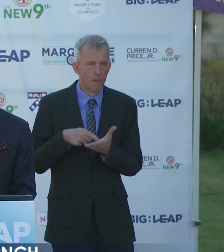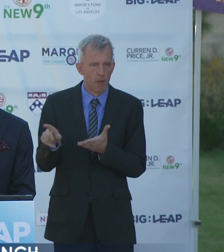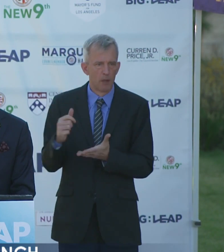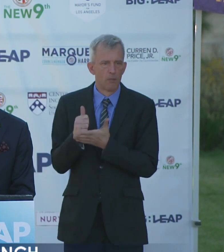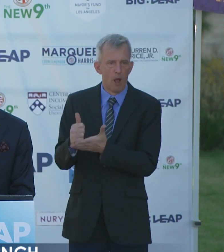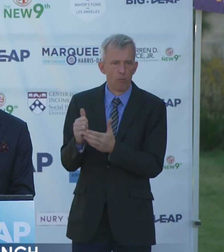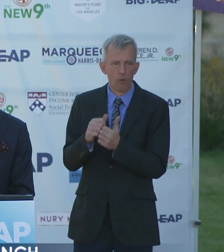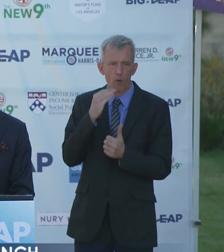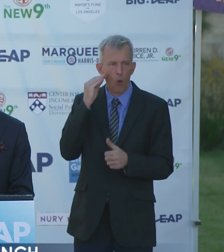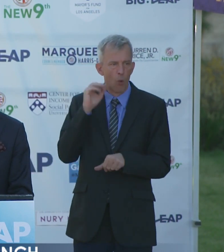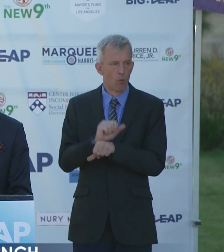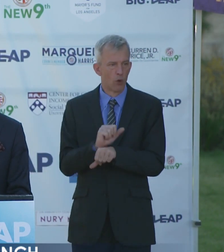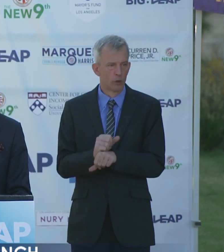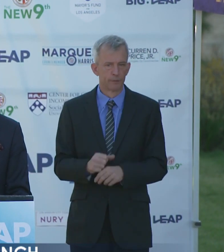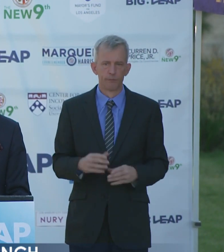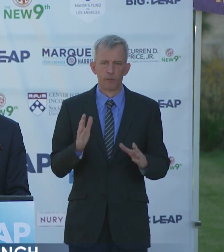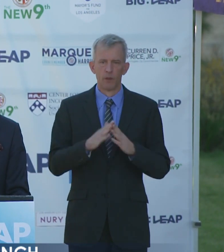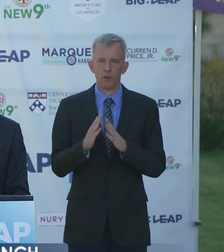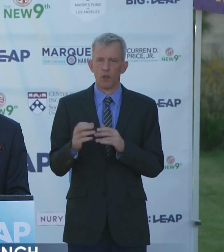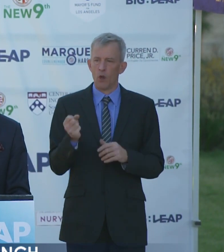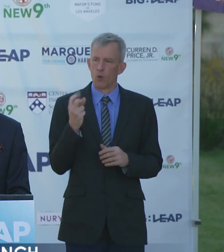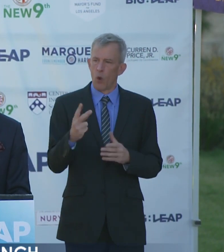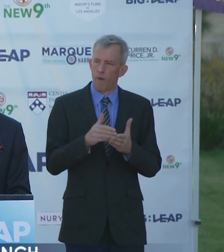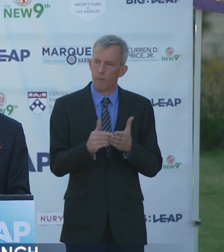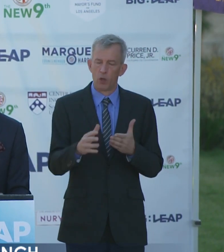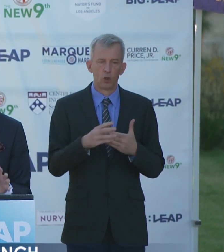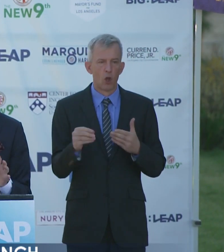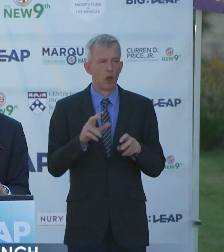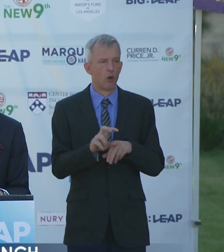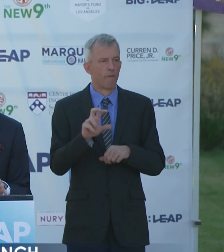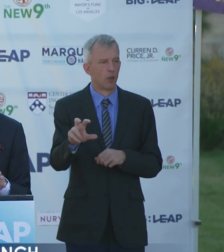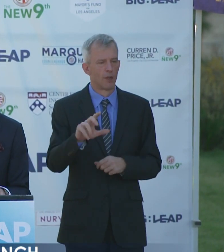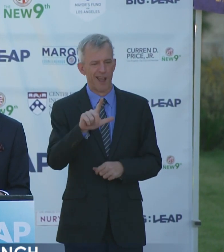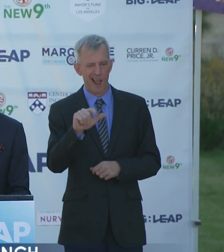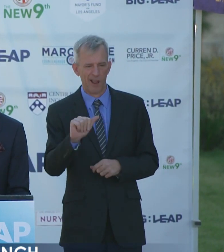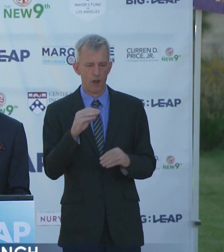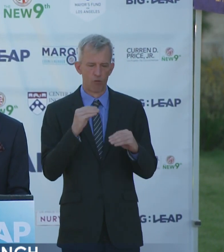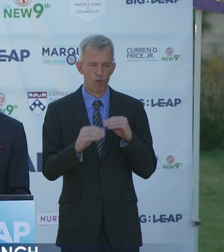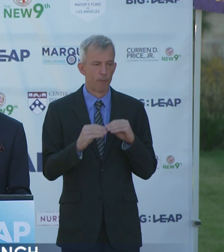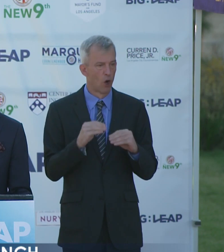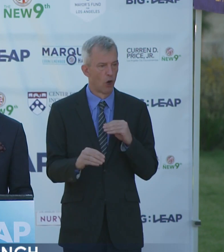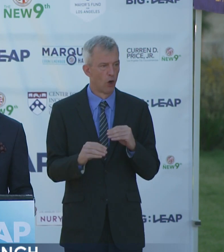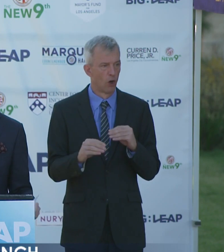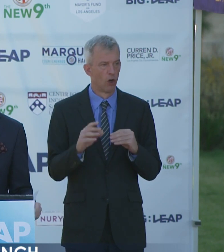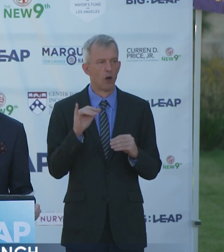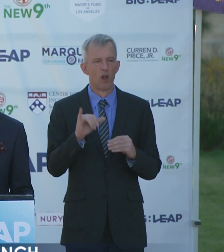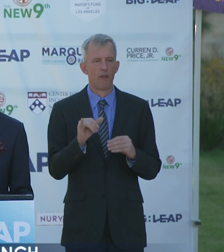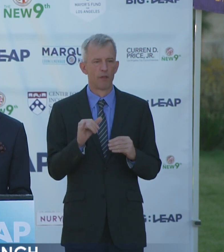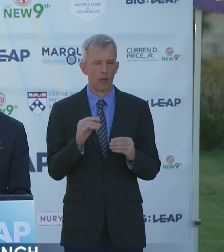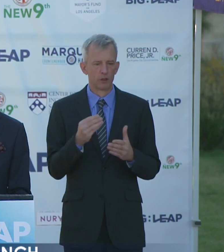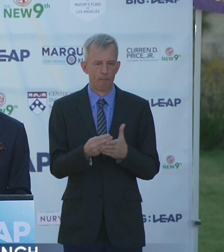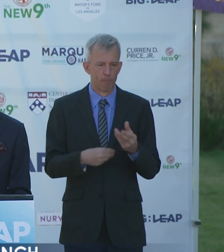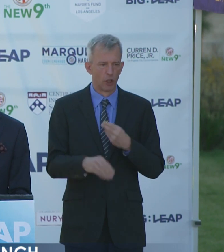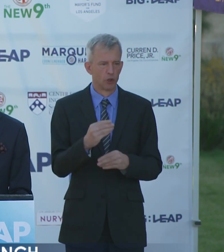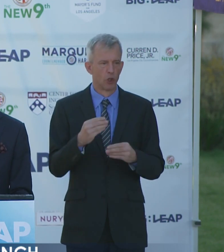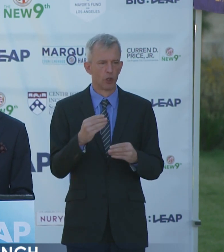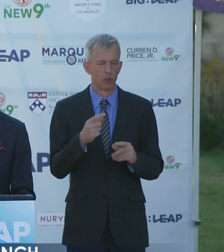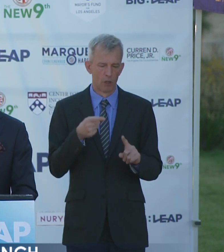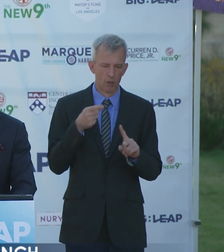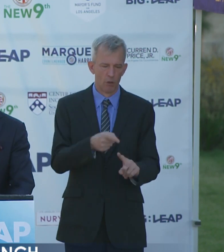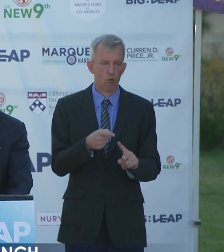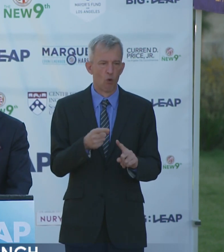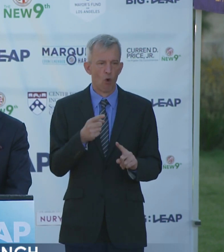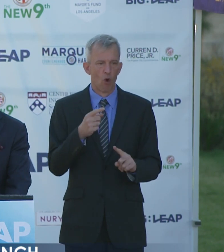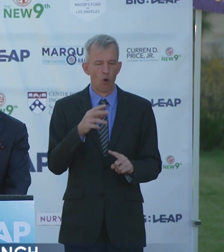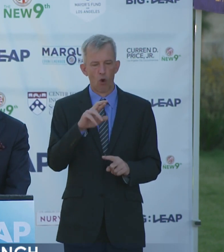$12 million investment, LA Repair, which is participatory budgeting around racial justice pilots across the country. And